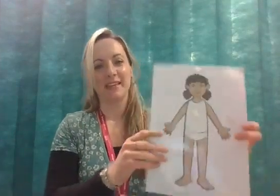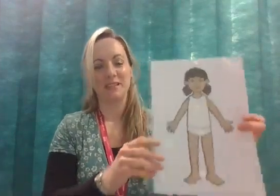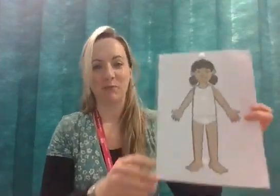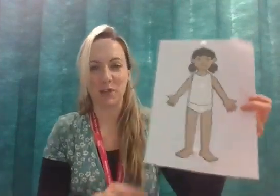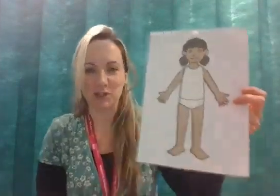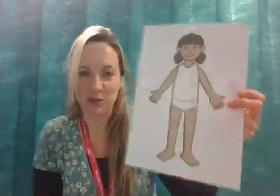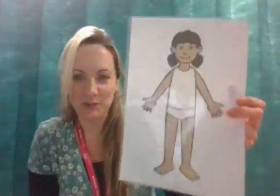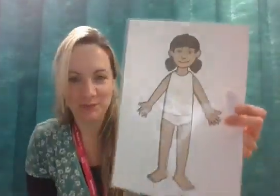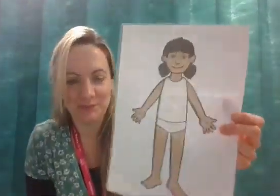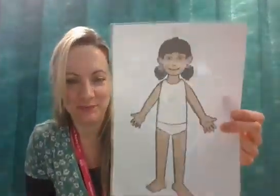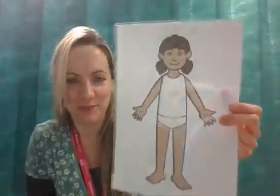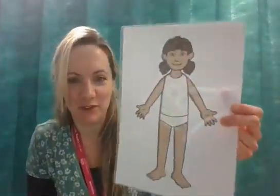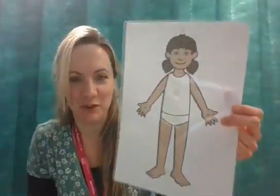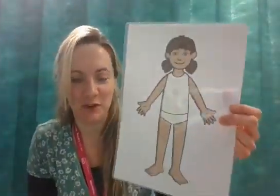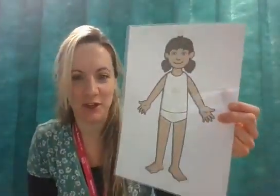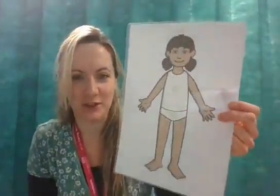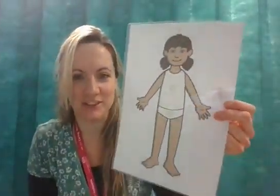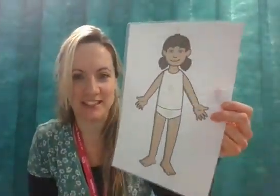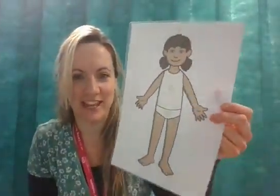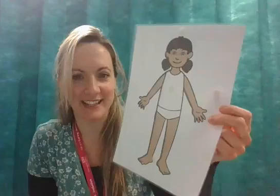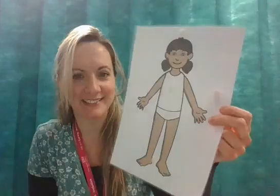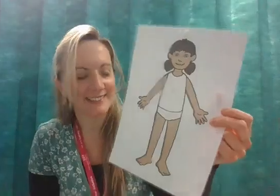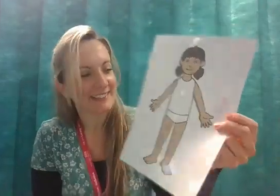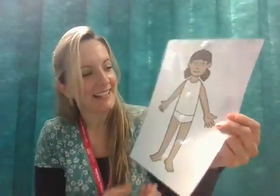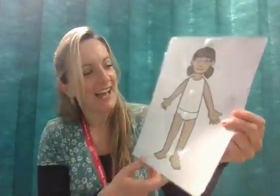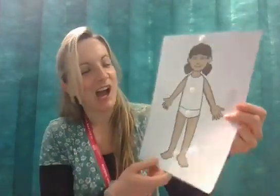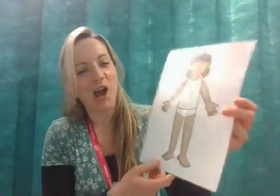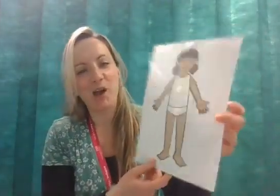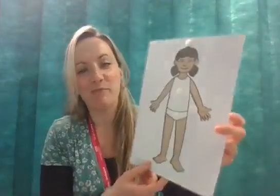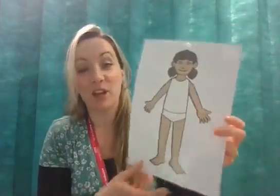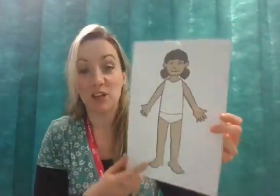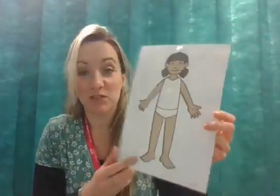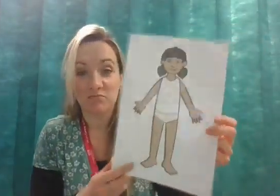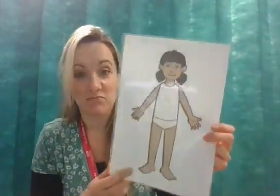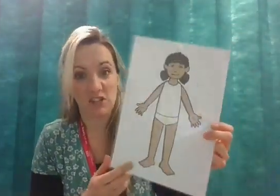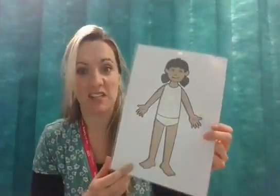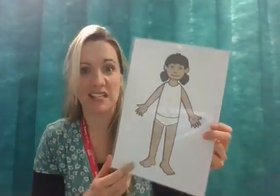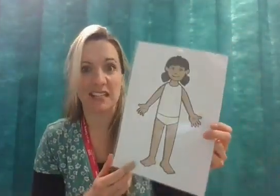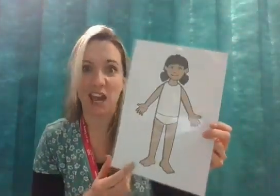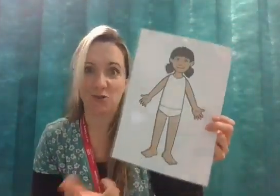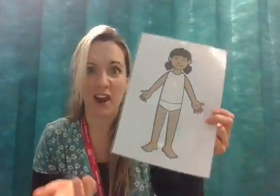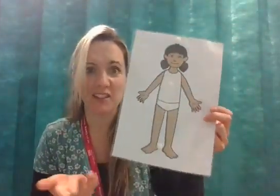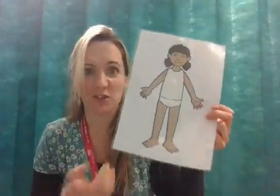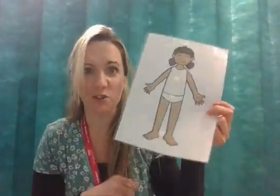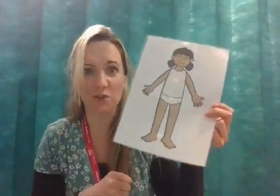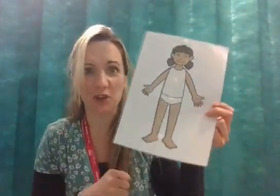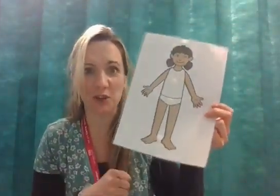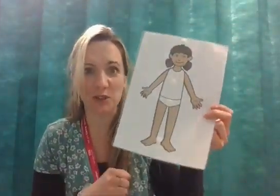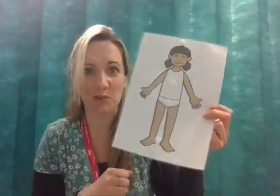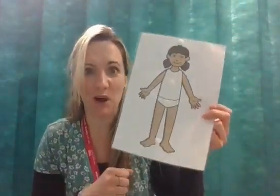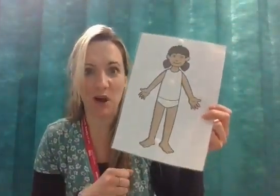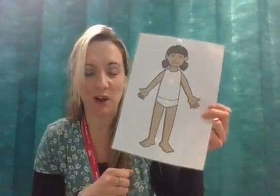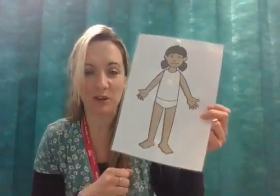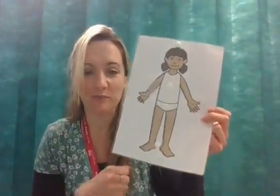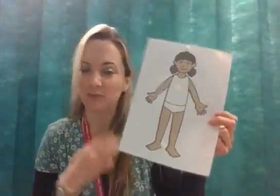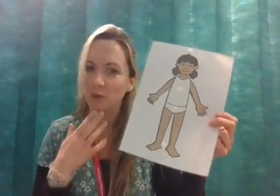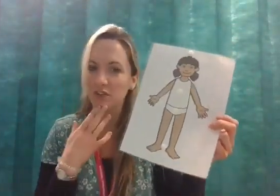Here's my doll. I've got a girl today. She needs to get dressed because she wants to go to the park. The question